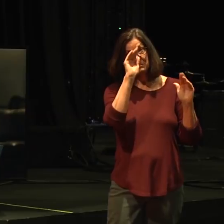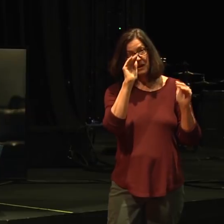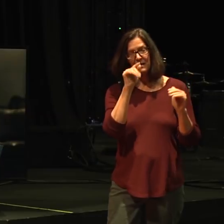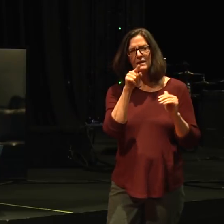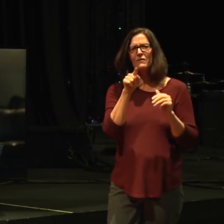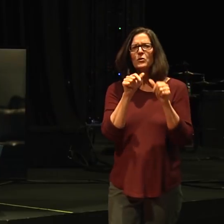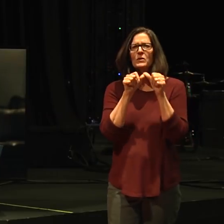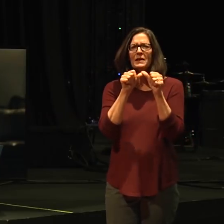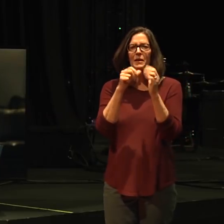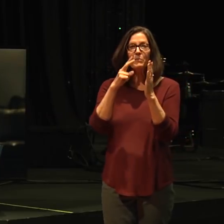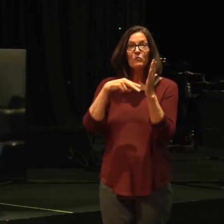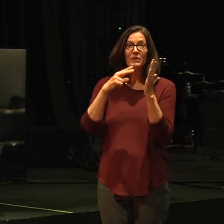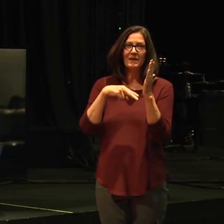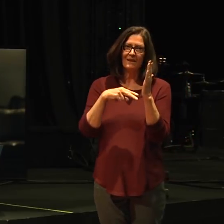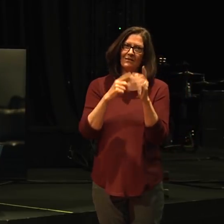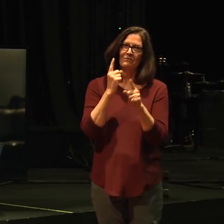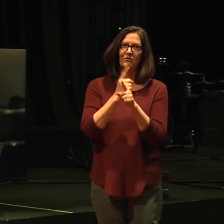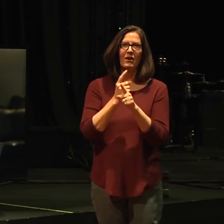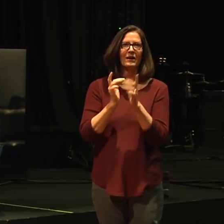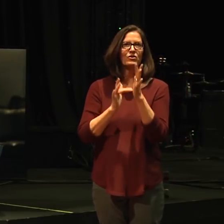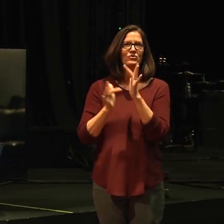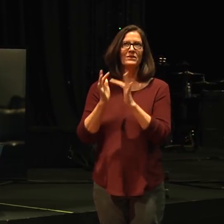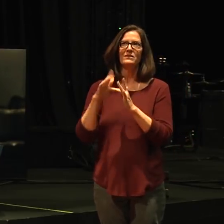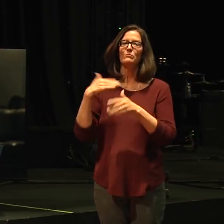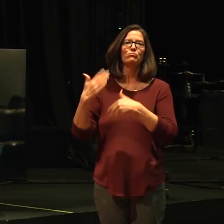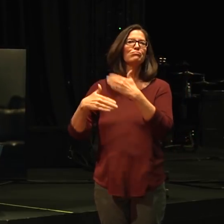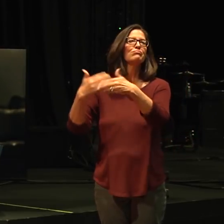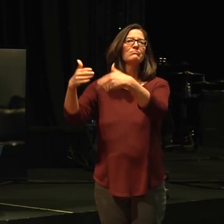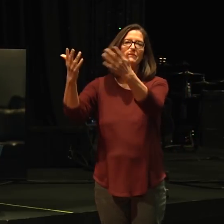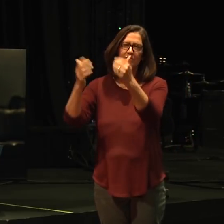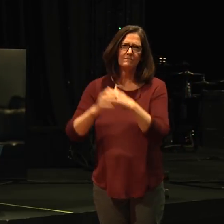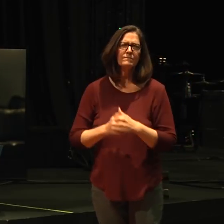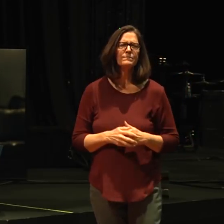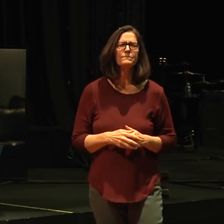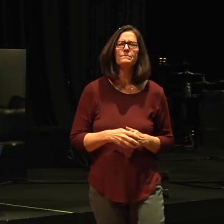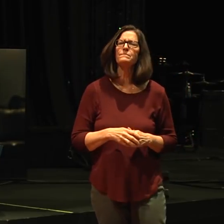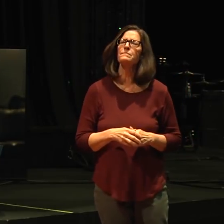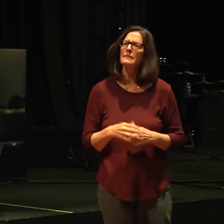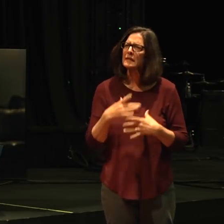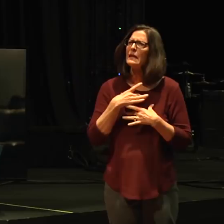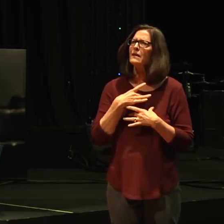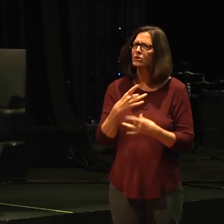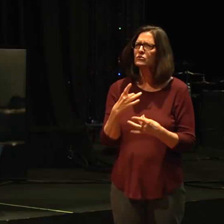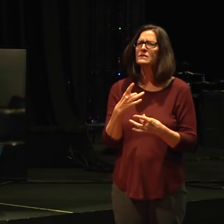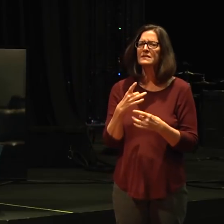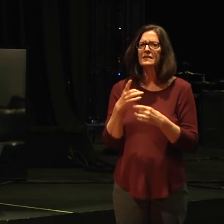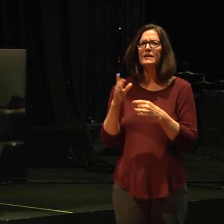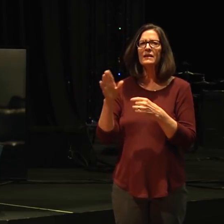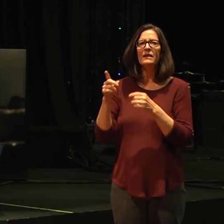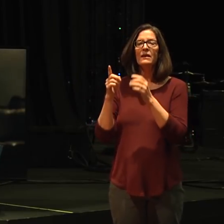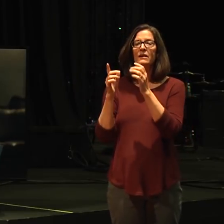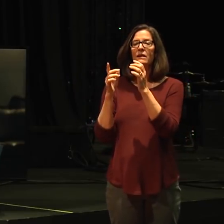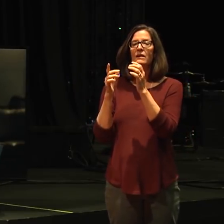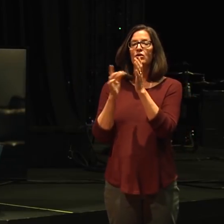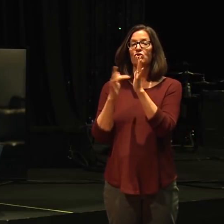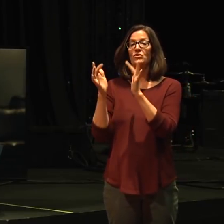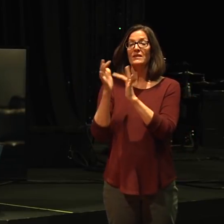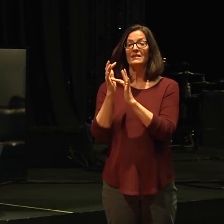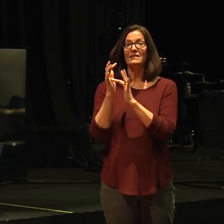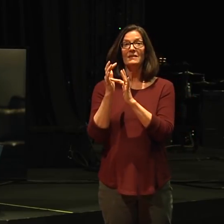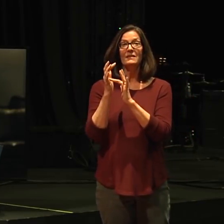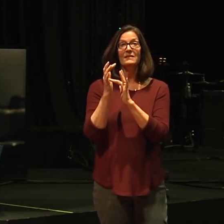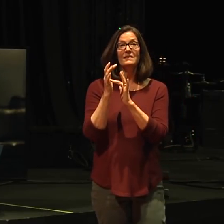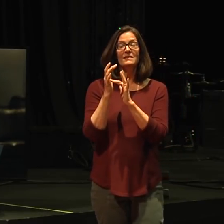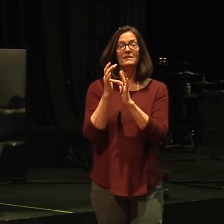keep reading, that would be an understatement. It's interesting. The first recorded words to come out of Jesus'